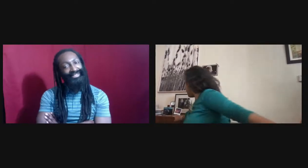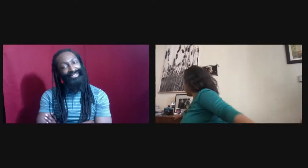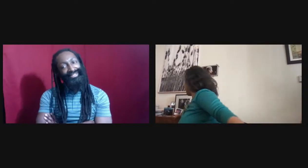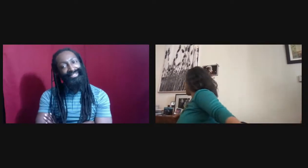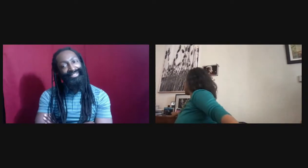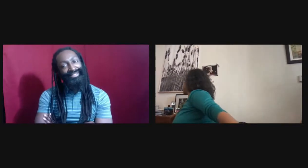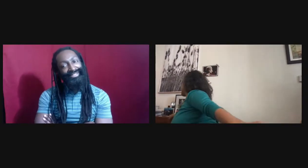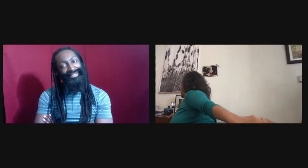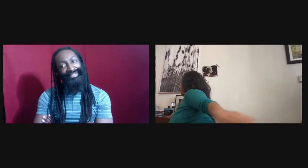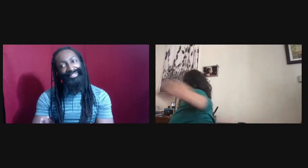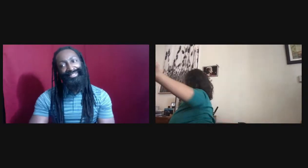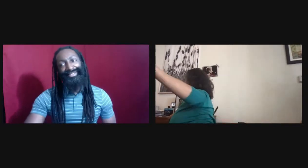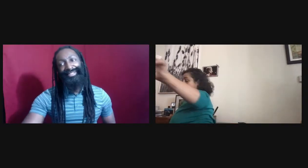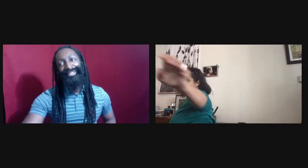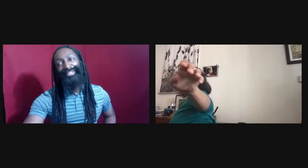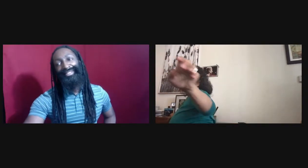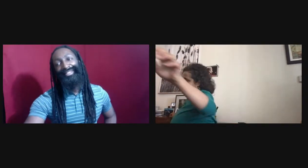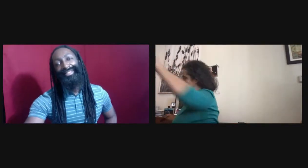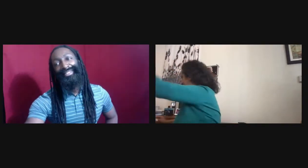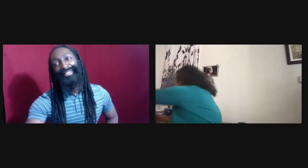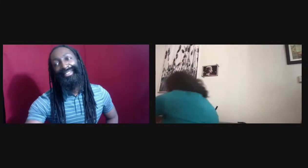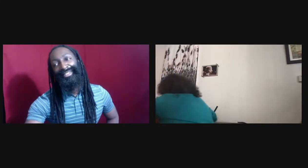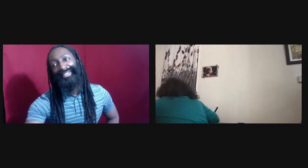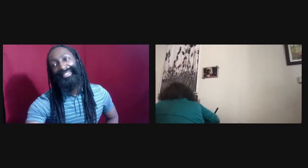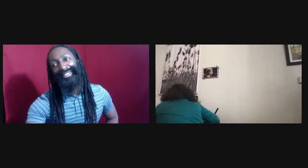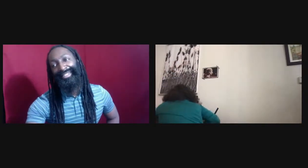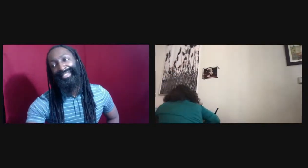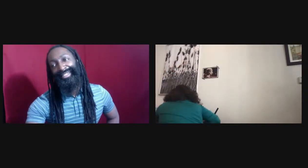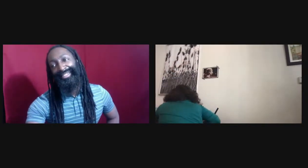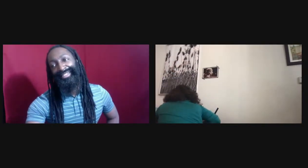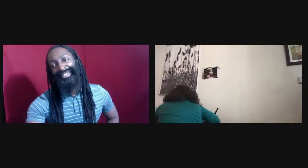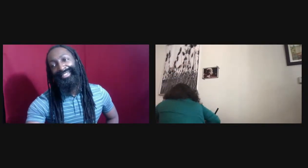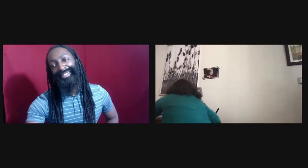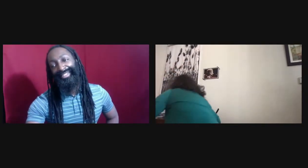film, let me show you. I'll show you my Diana camera.